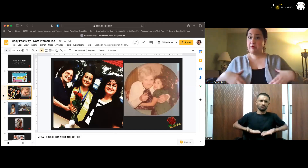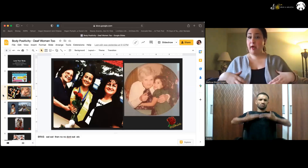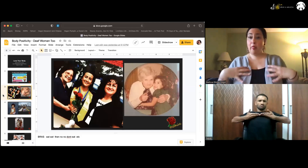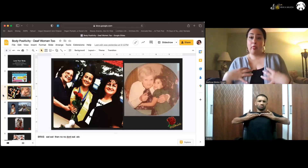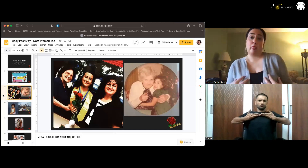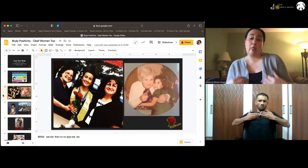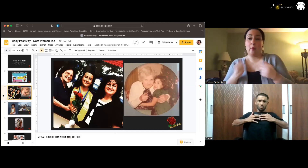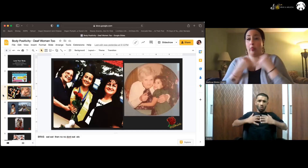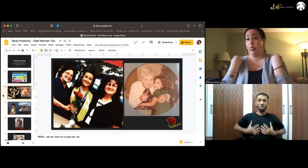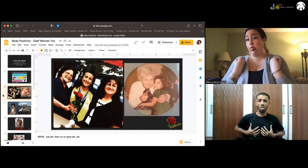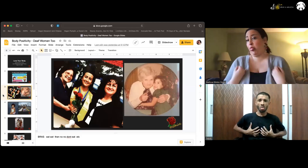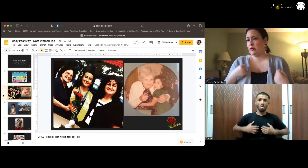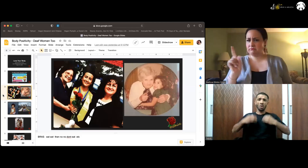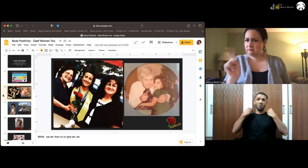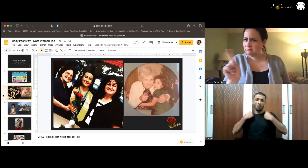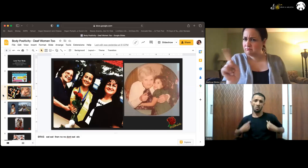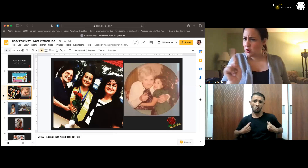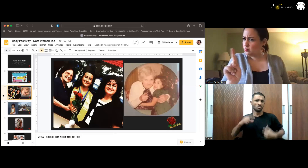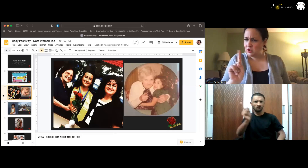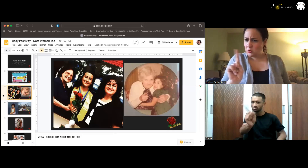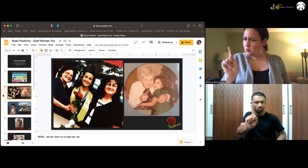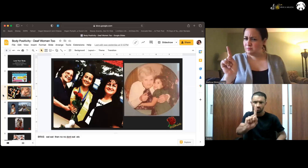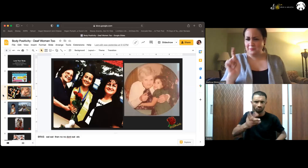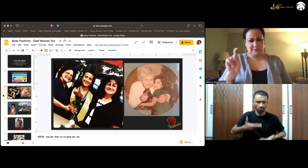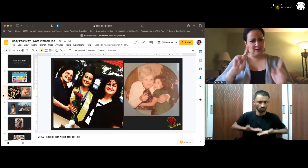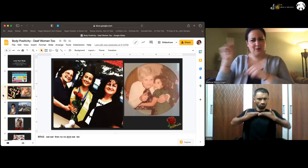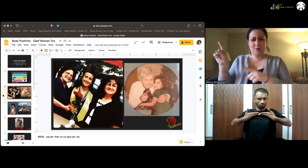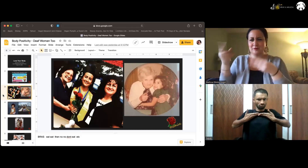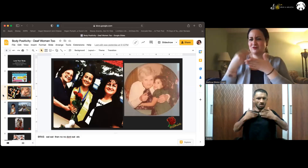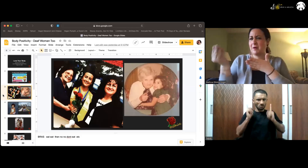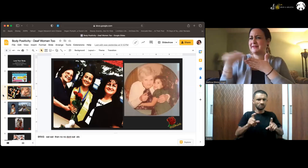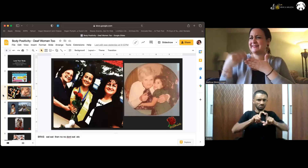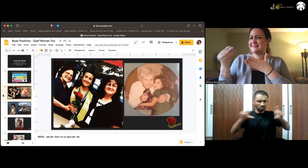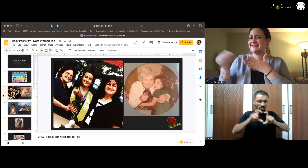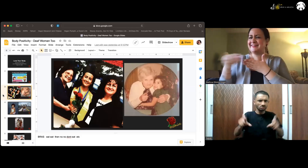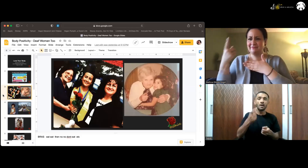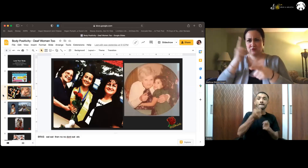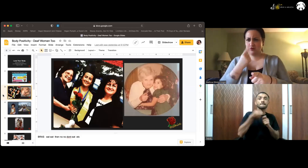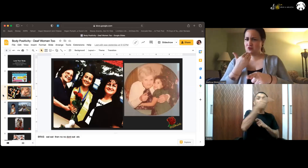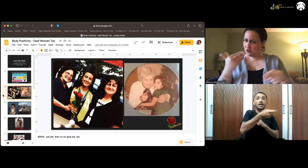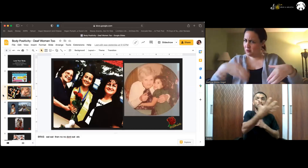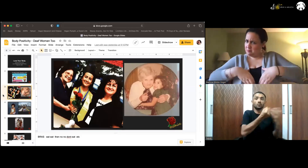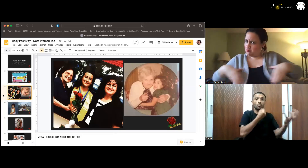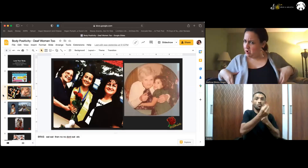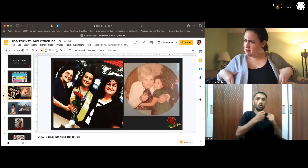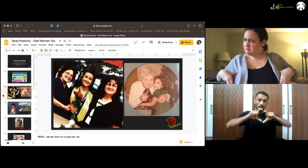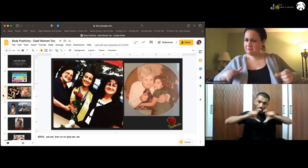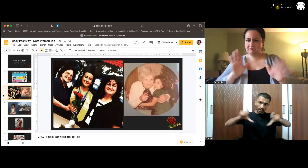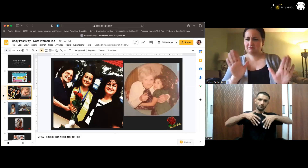So even if my dresses or my tops or anything were low, she would ensure that no, none of it was